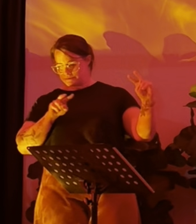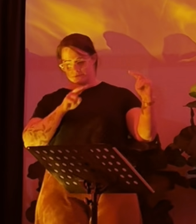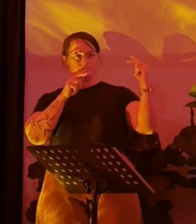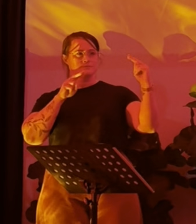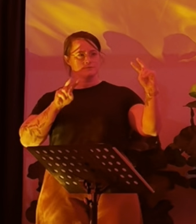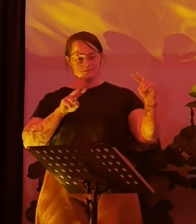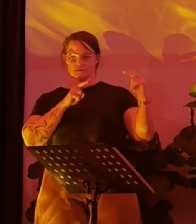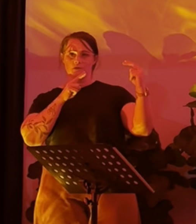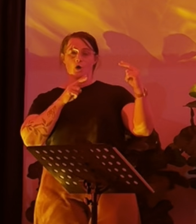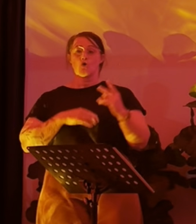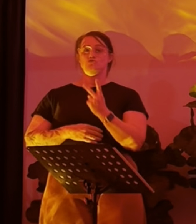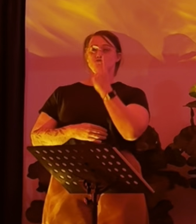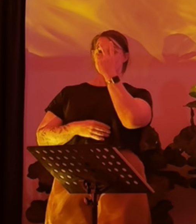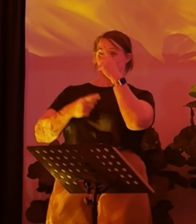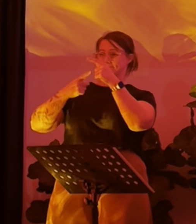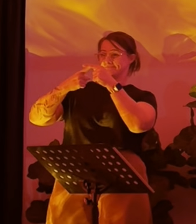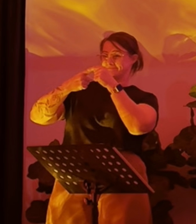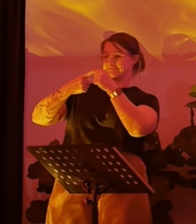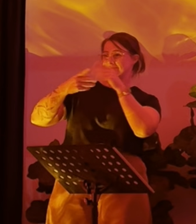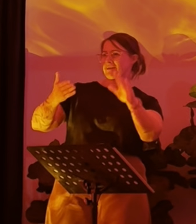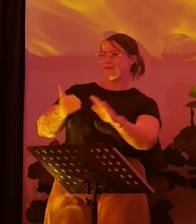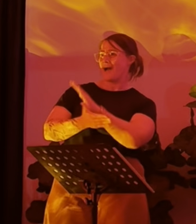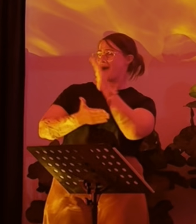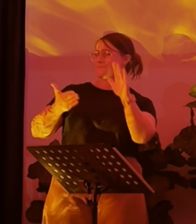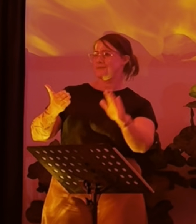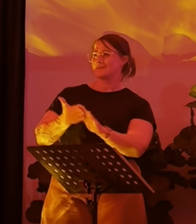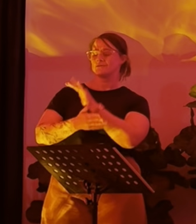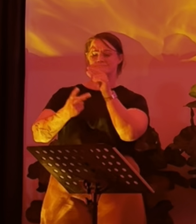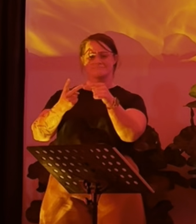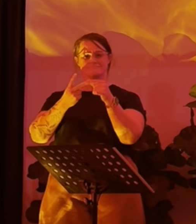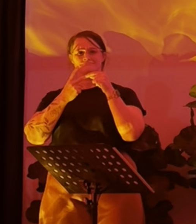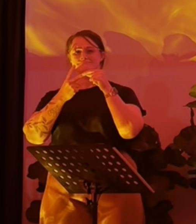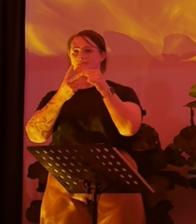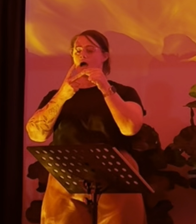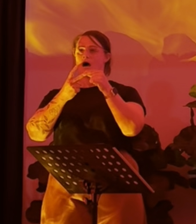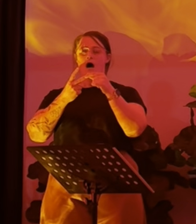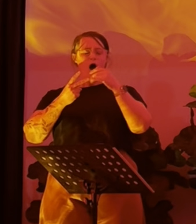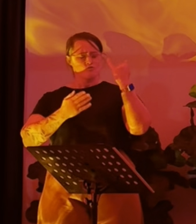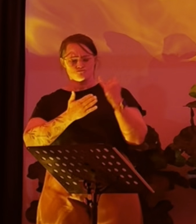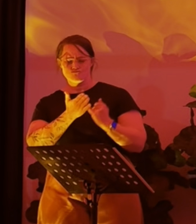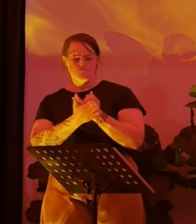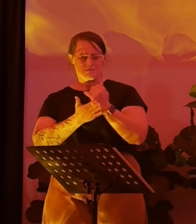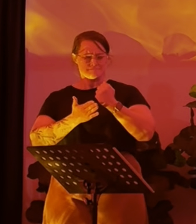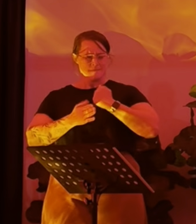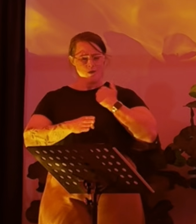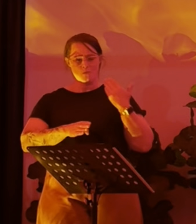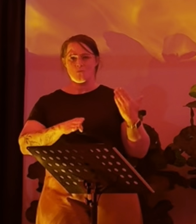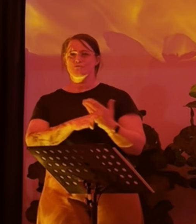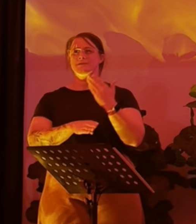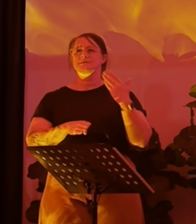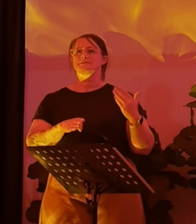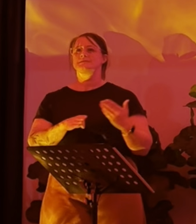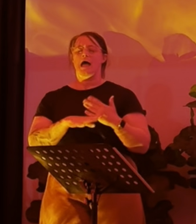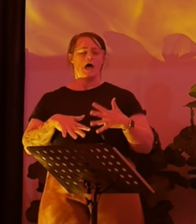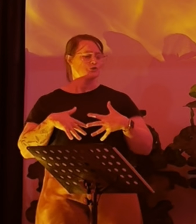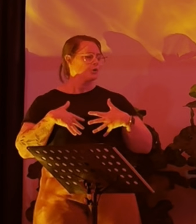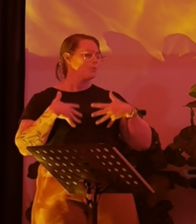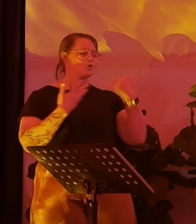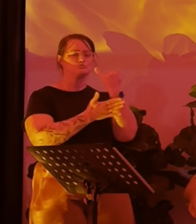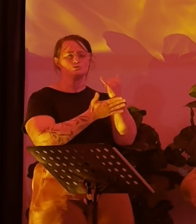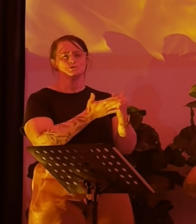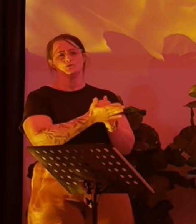There's only two possible moves. You happy and say you over the moon, or you're about to tell me how I ruined you. And I don't wanna do that to you.